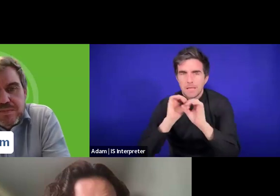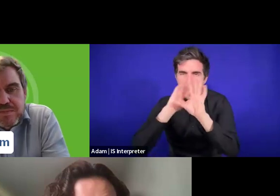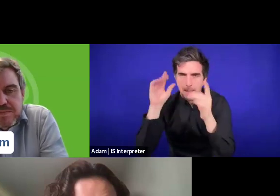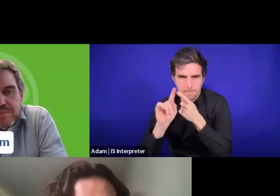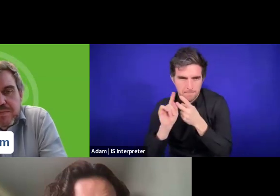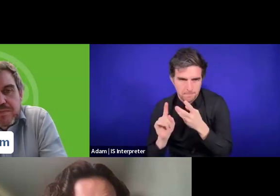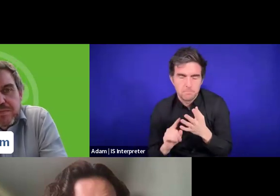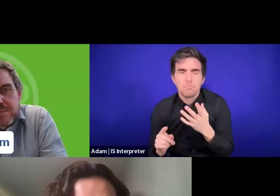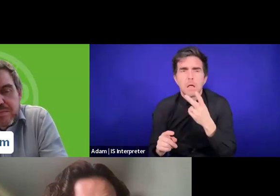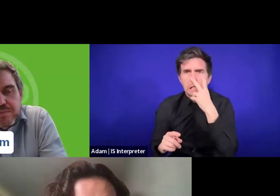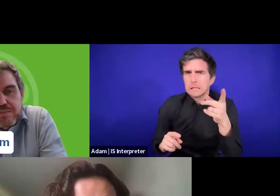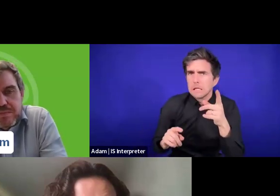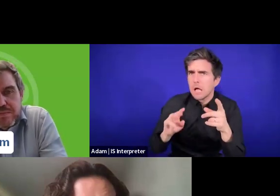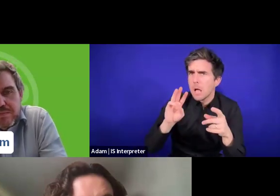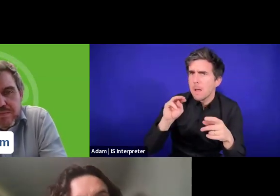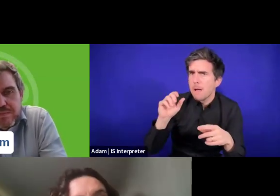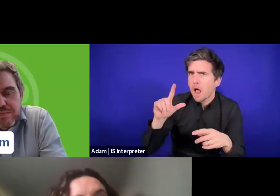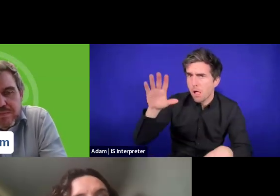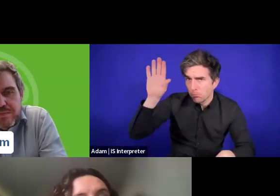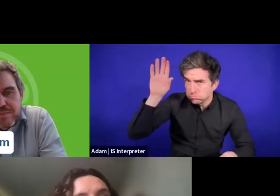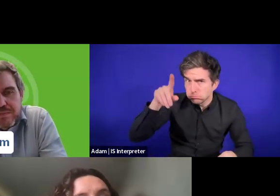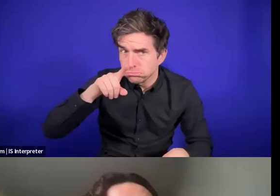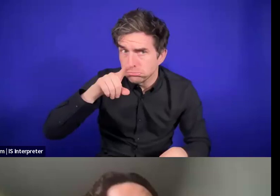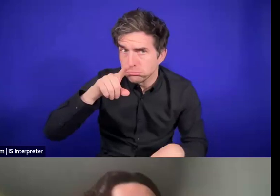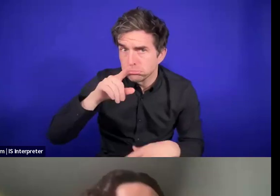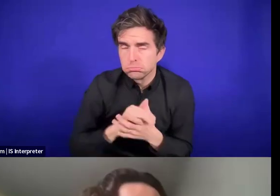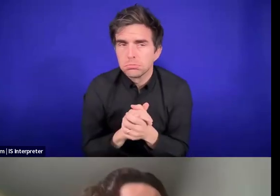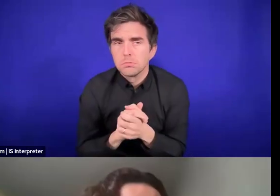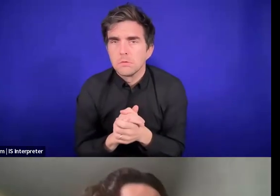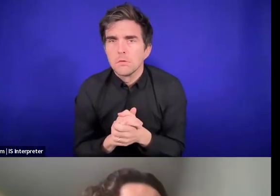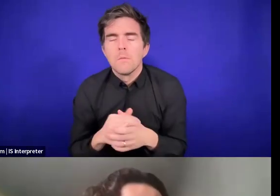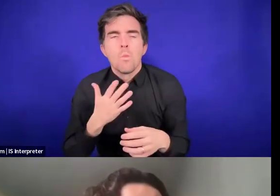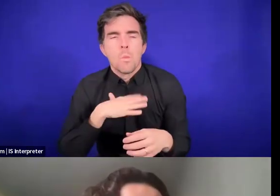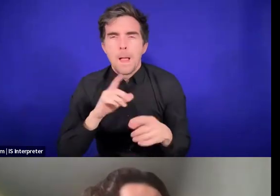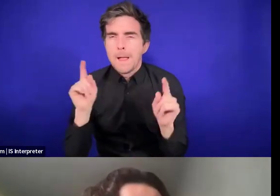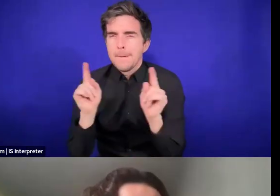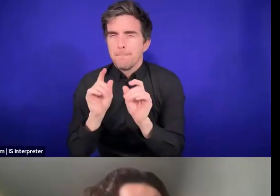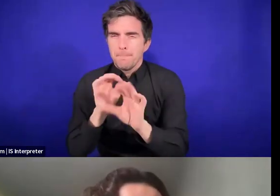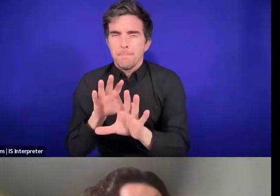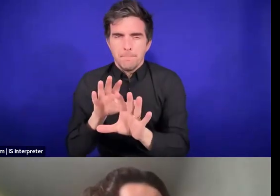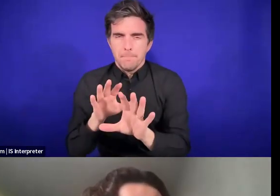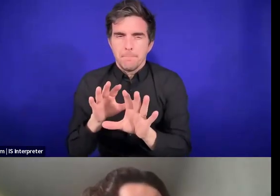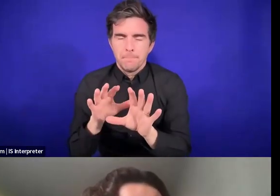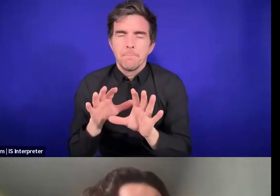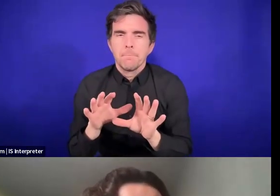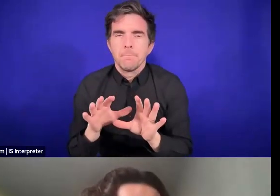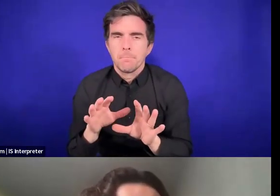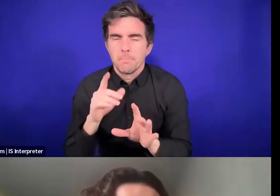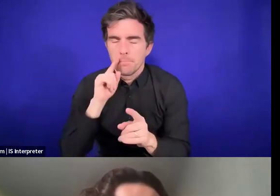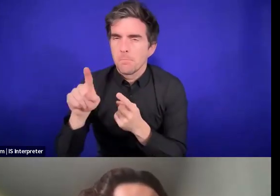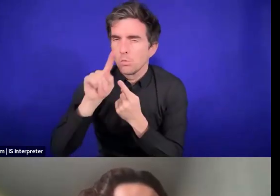go to the questions, and I think it's more like a reflection because it's a very good question with a good answer in